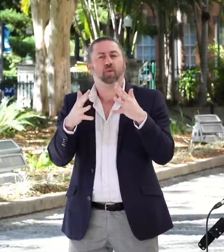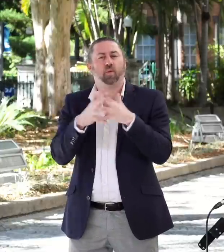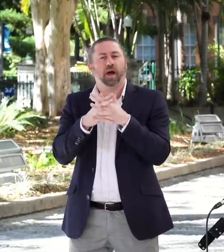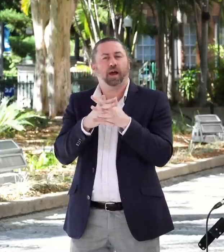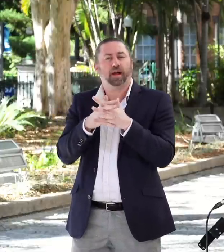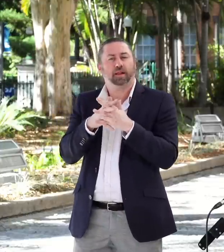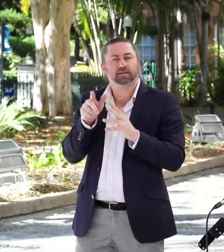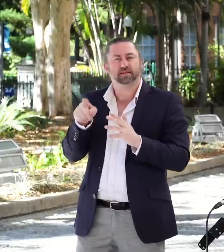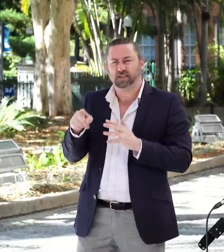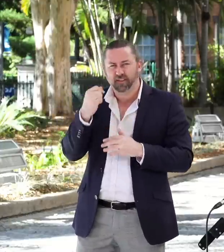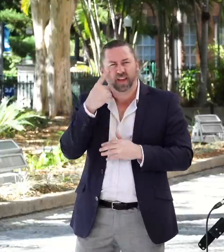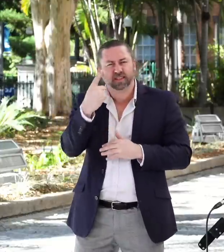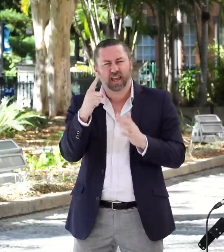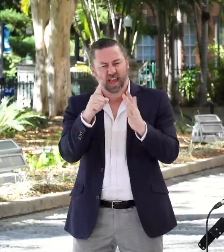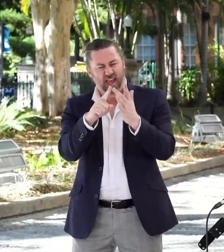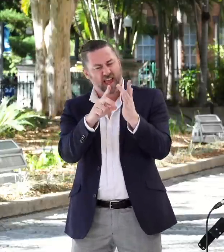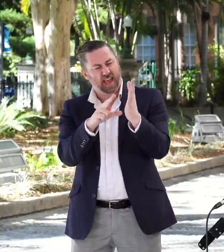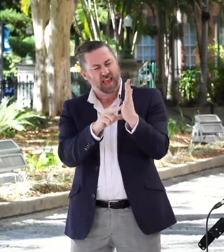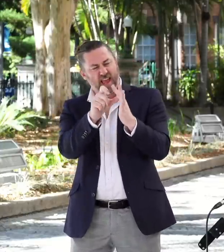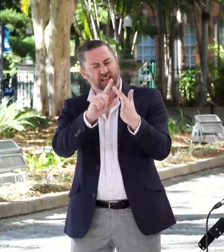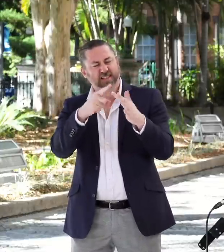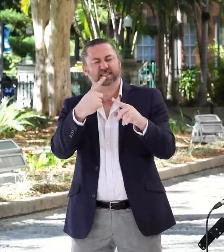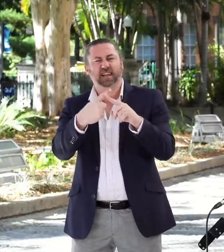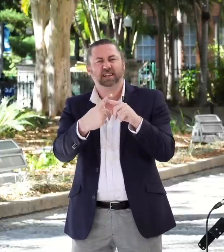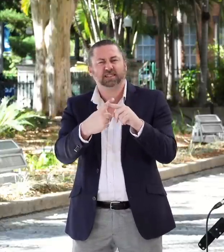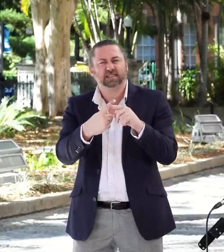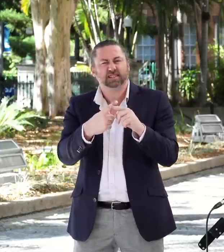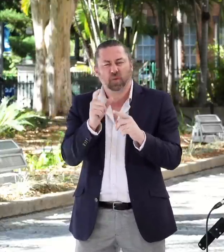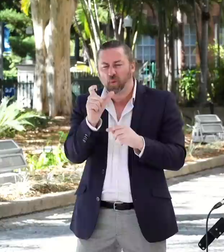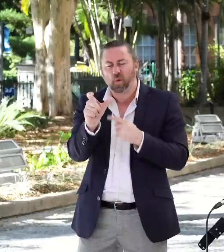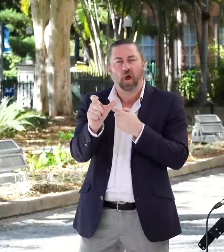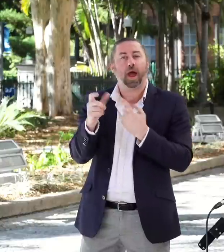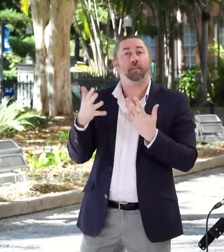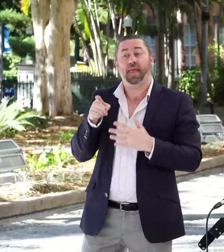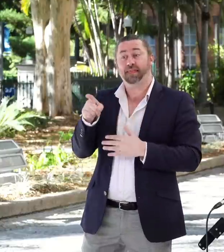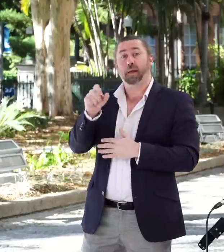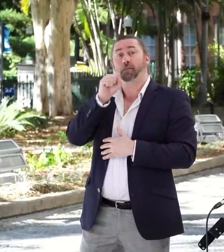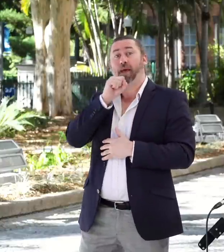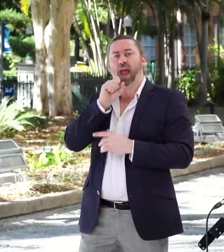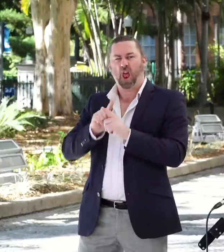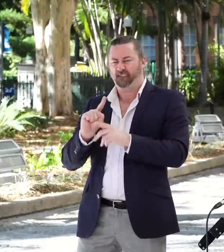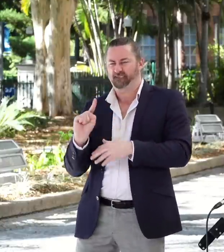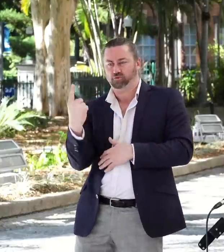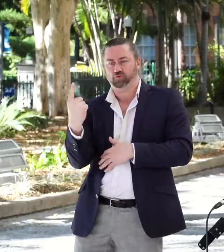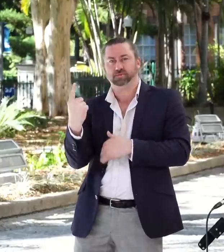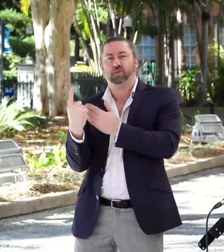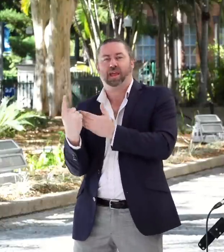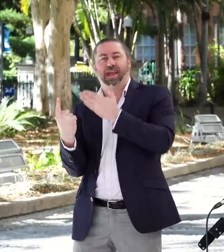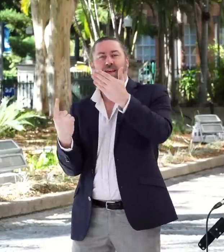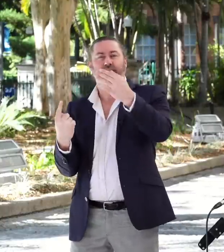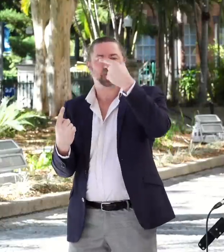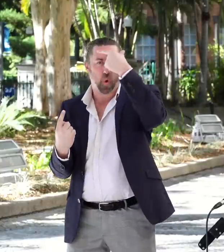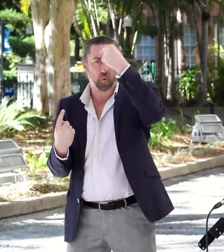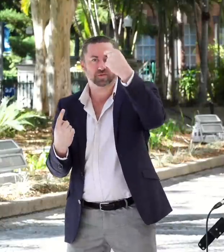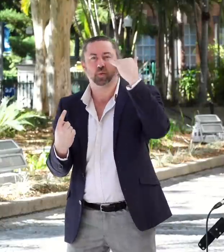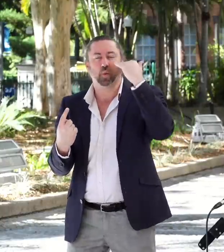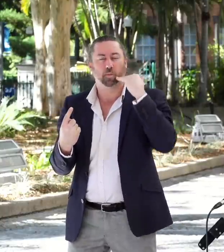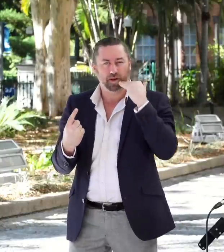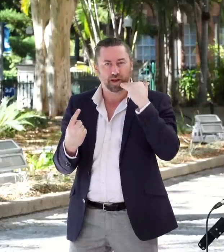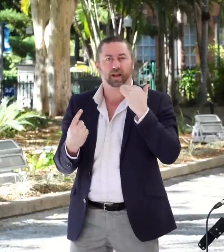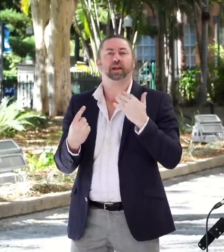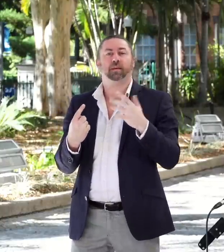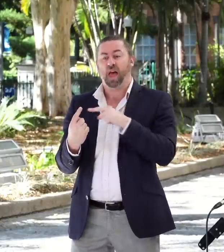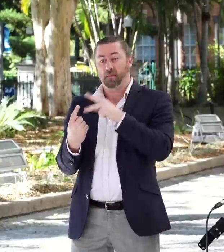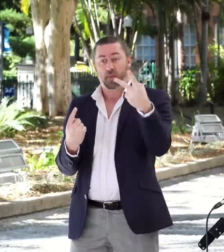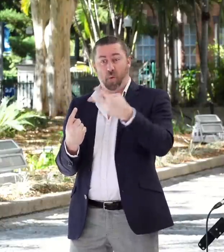case for the flight attendant, we do have new exposure sites going up regularly. So I encourage anyone